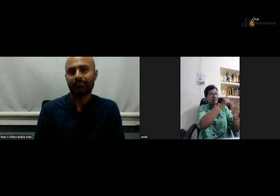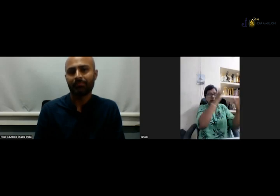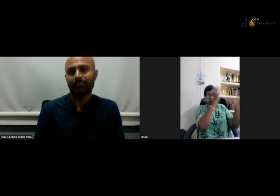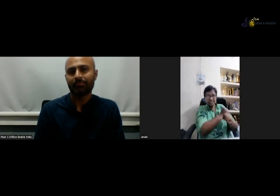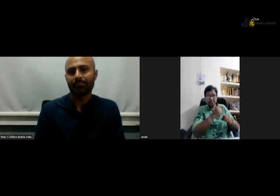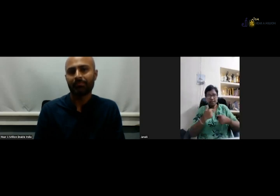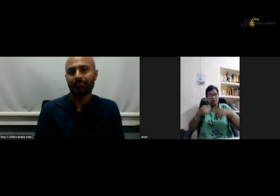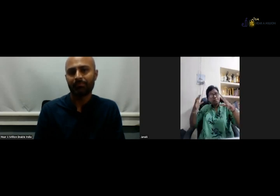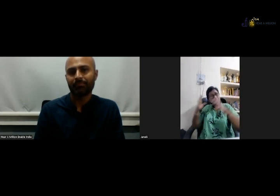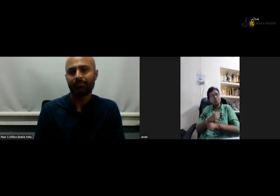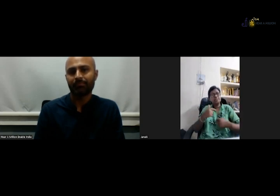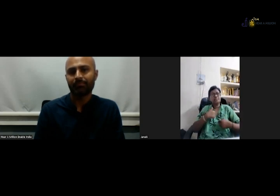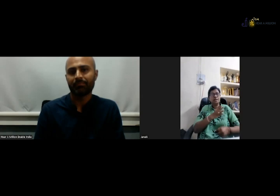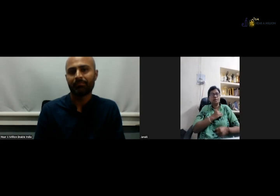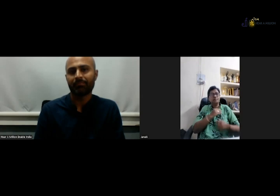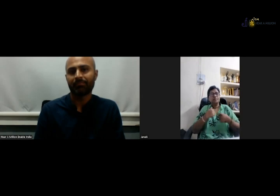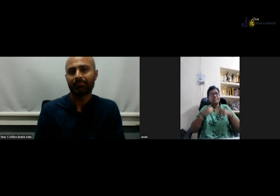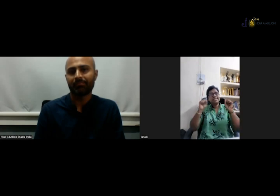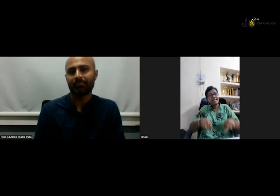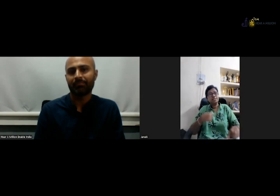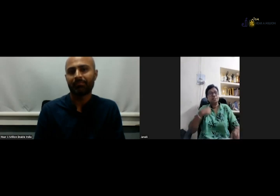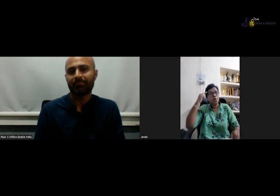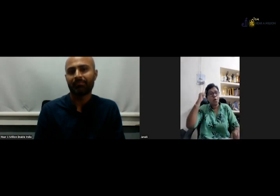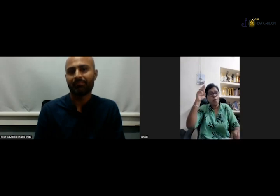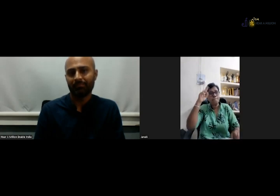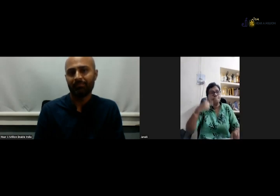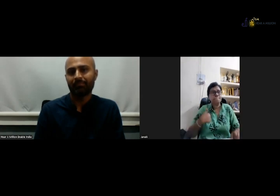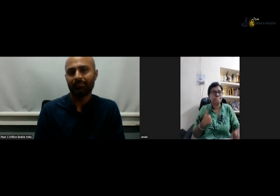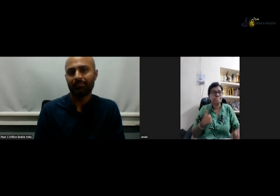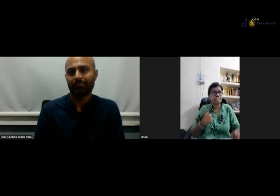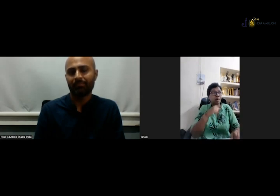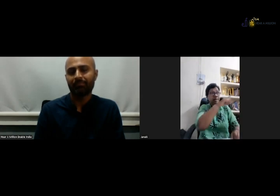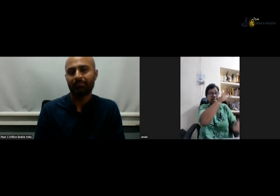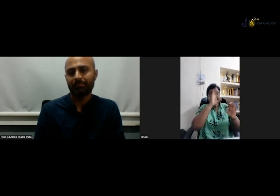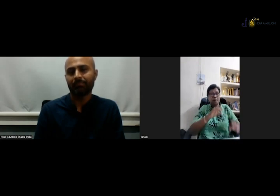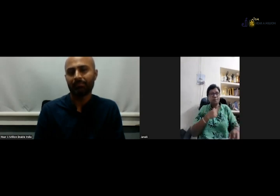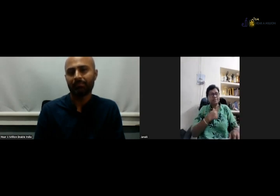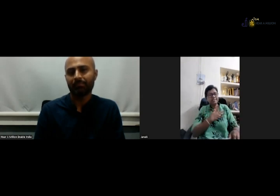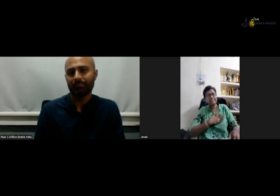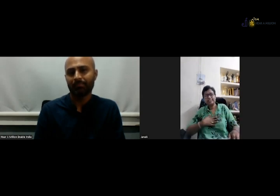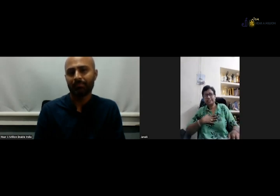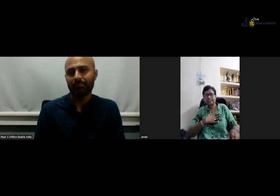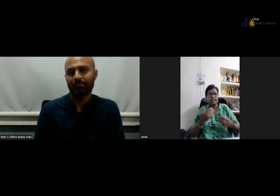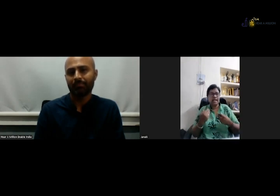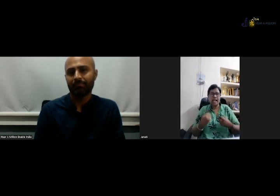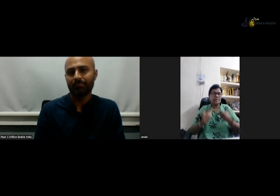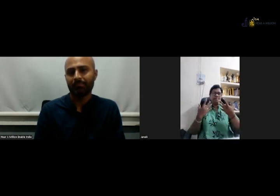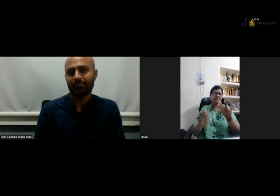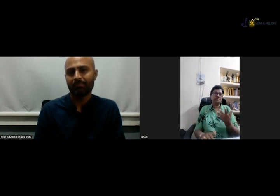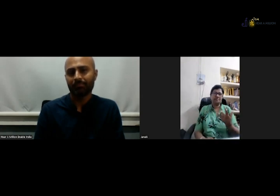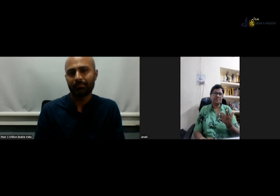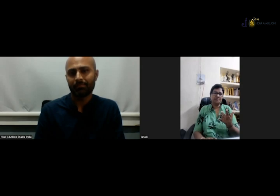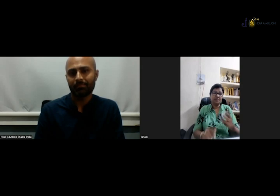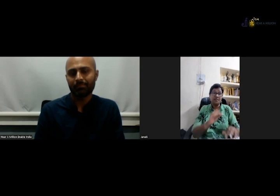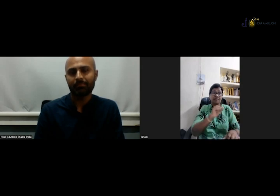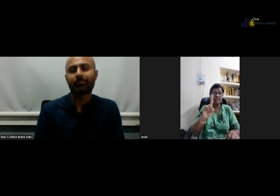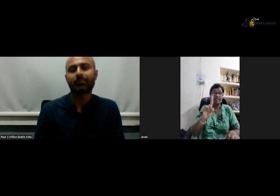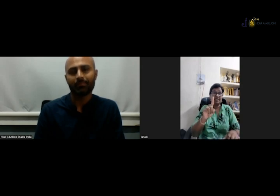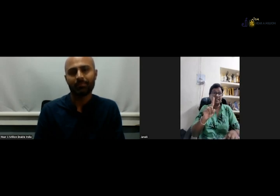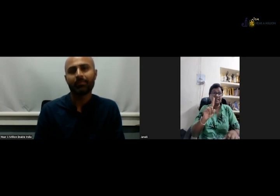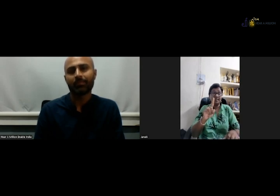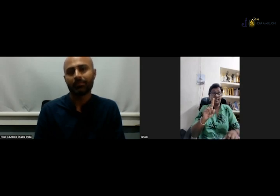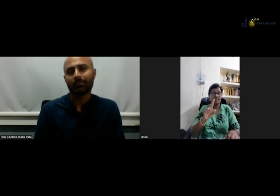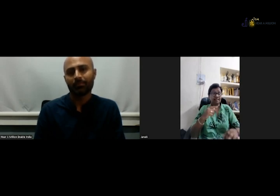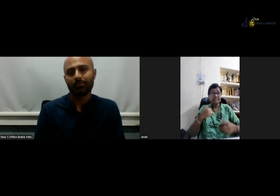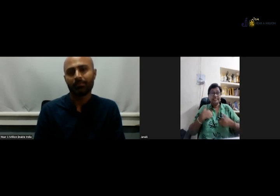how if she would have missed anything, I might have missed just the same thing. So I don't